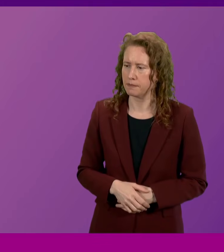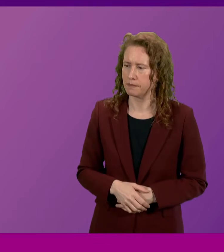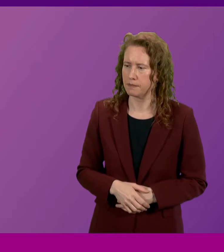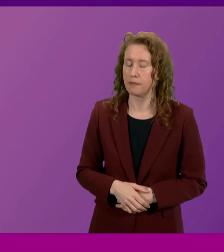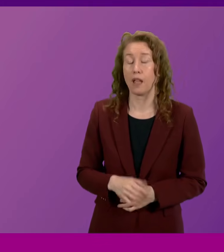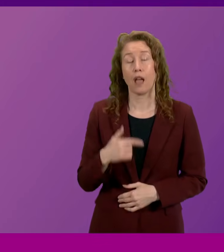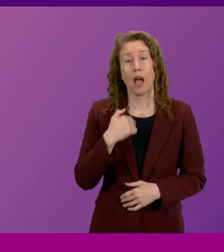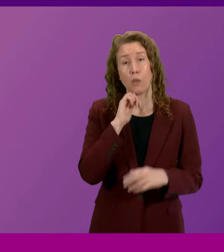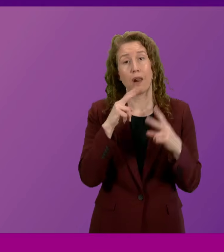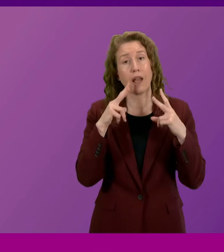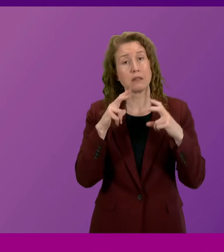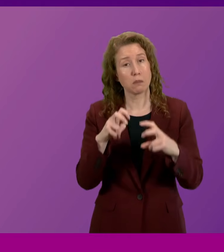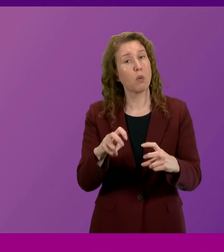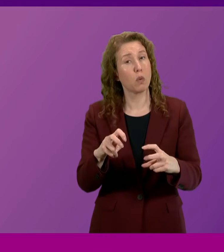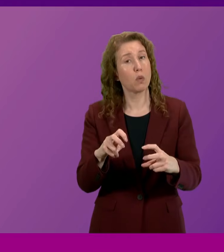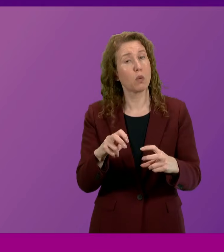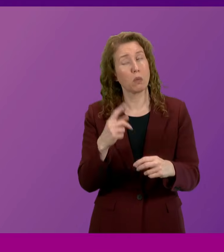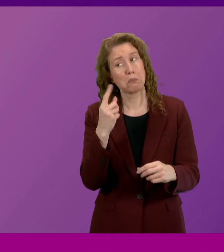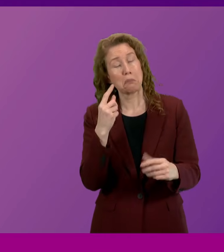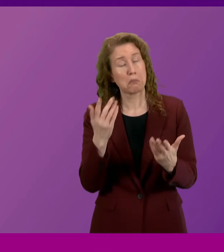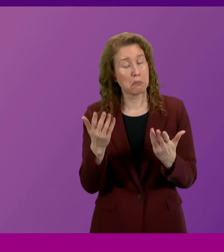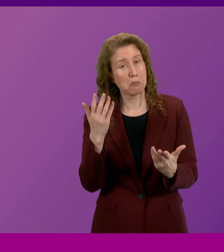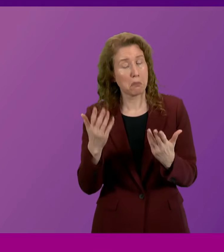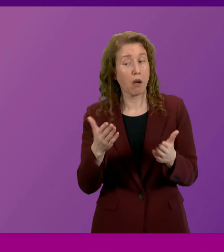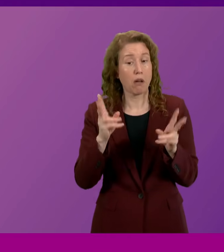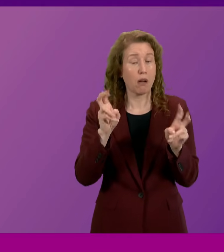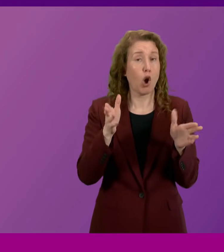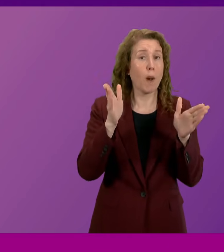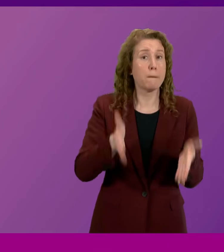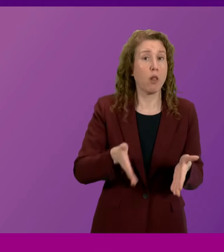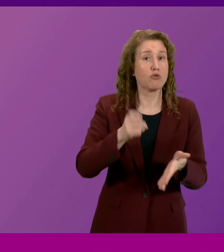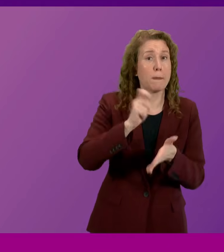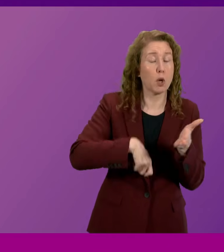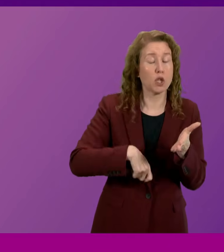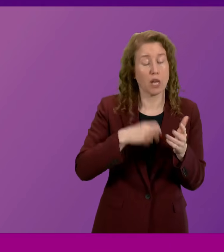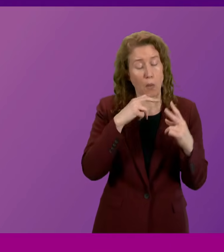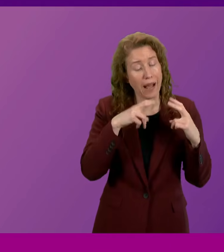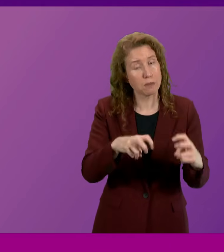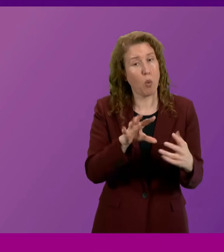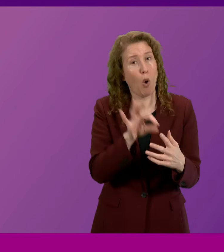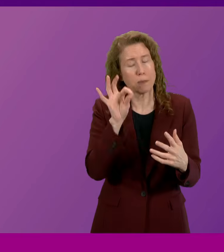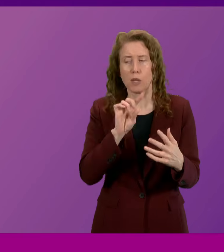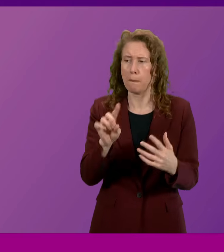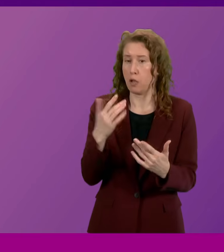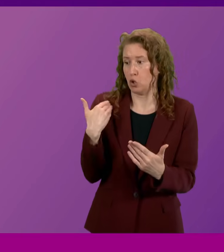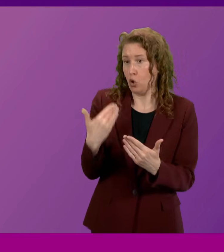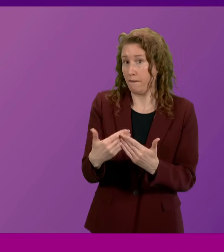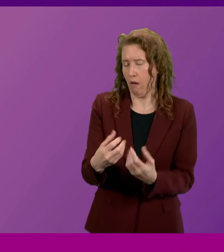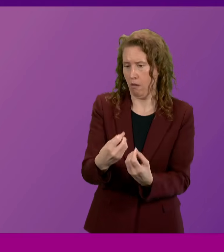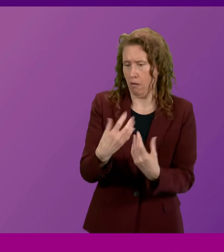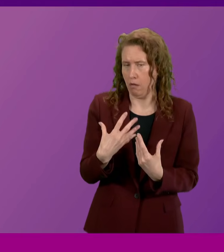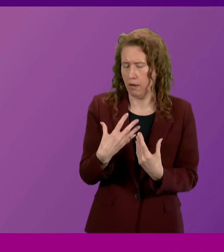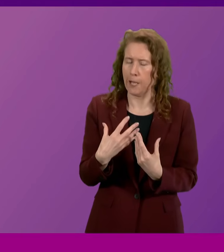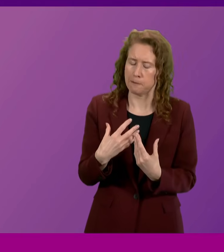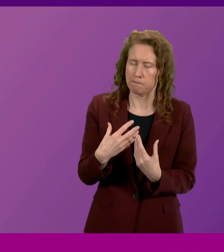I will explore the point about compulsory purchase, but what's being indicated to me is that